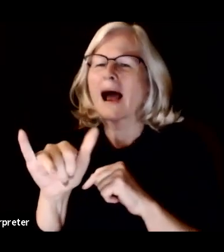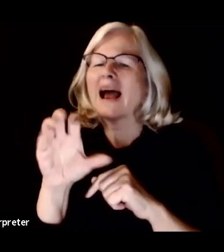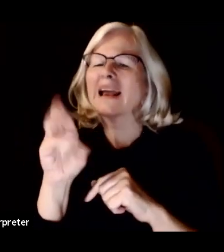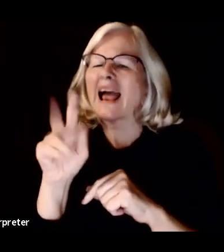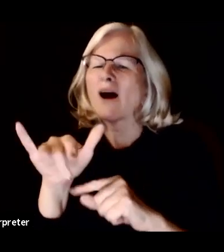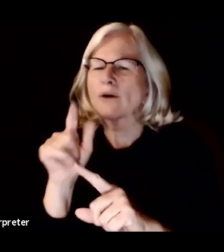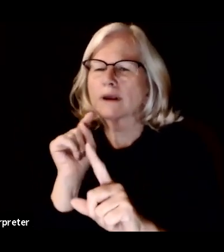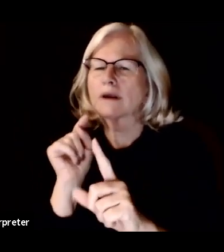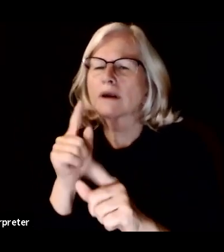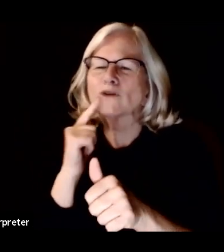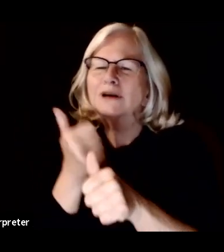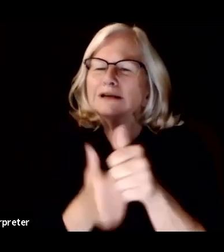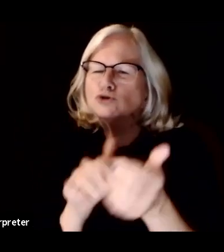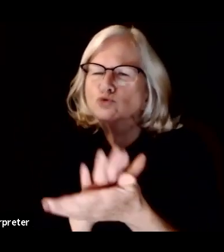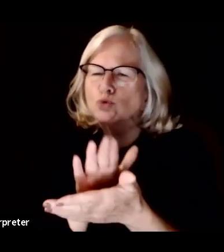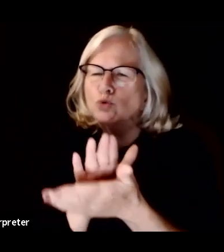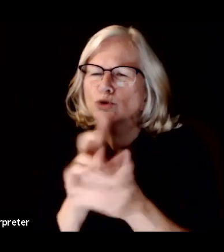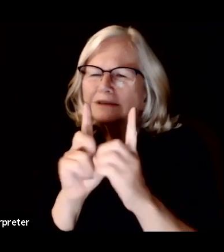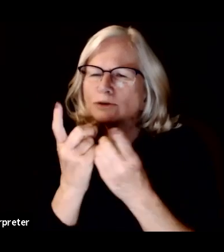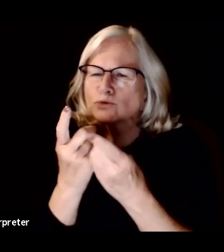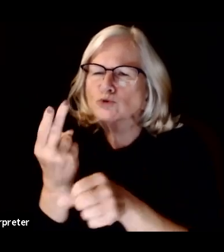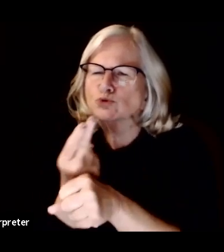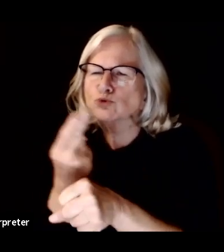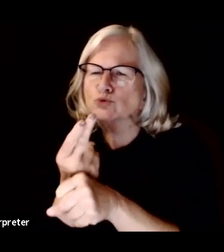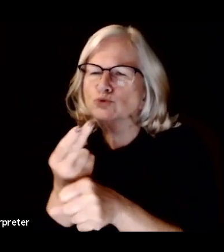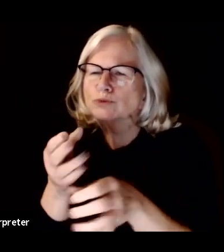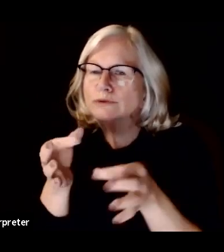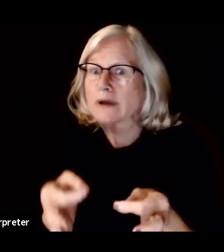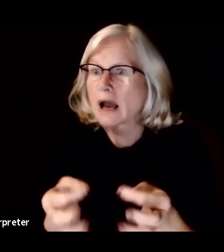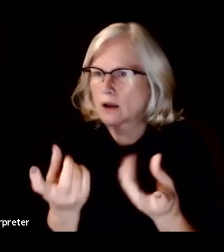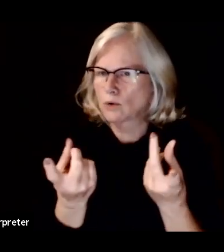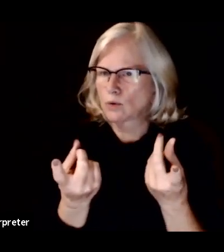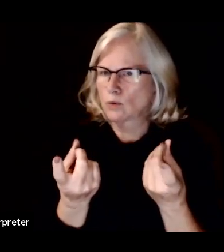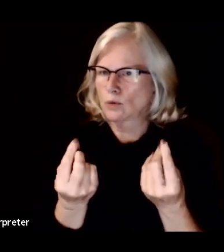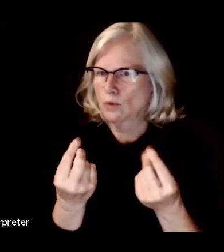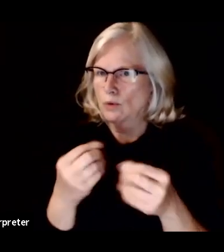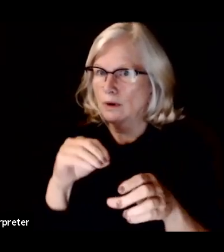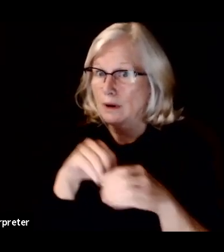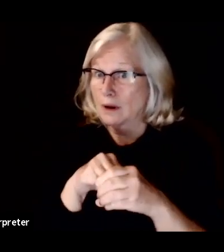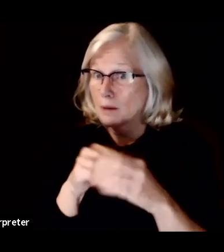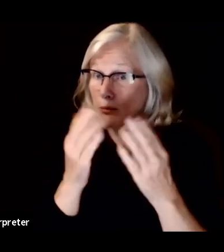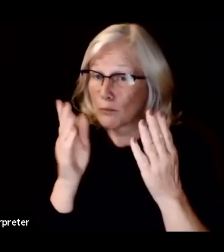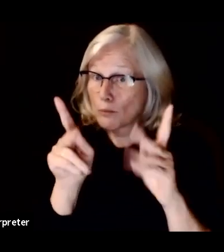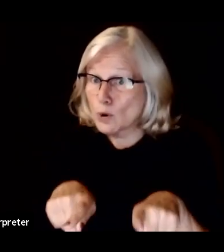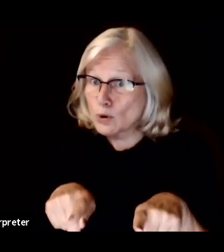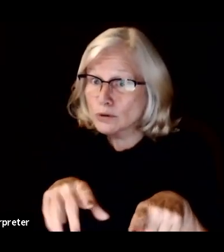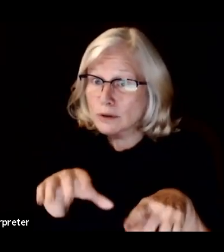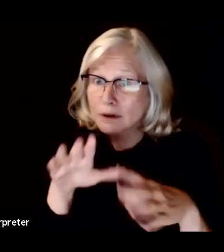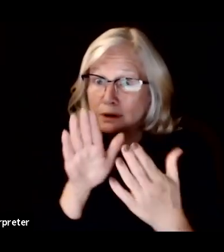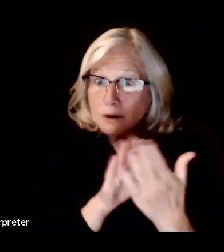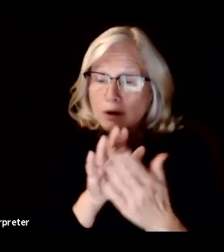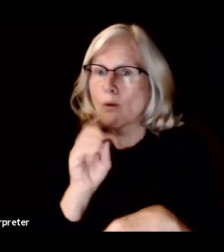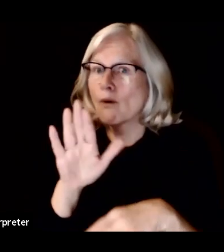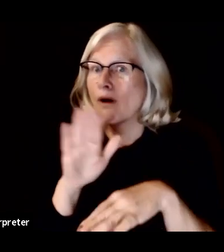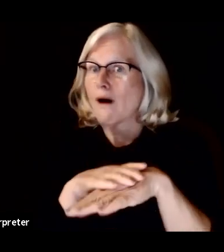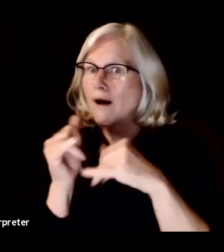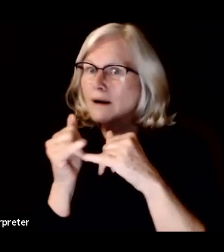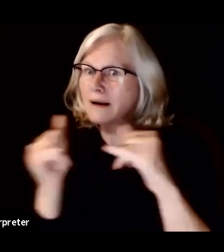decisions on what learning model to implement. And some counties in Minnesota may see a rate decrease for the most recent 2-week